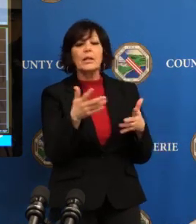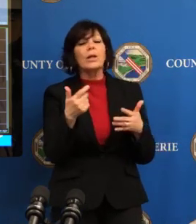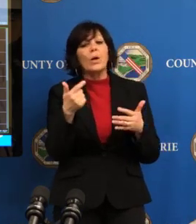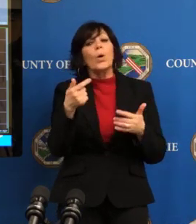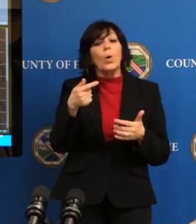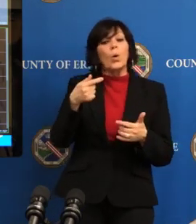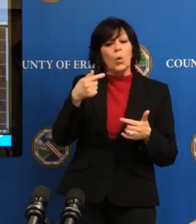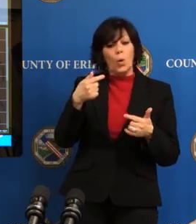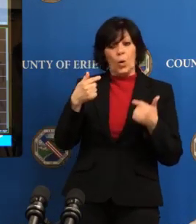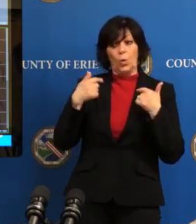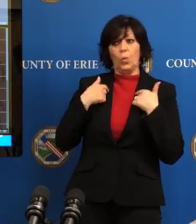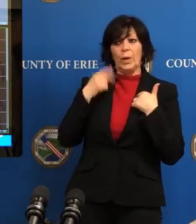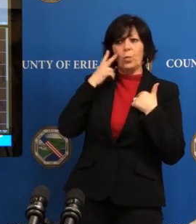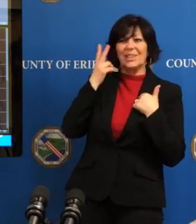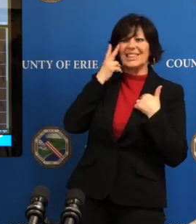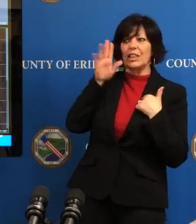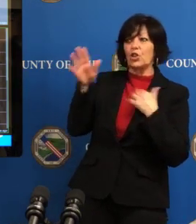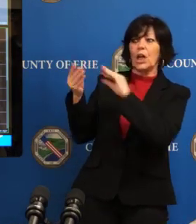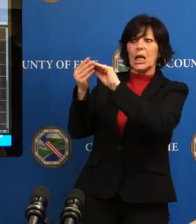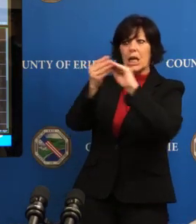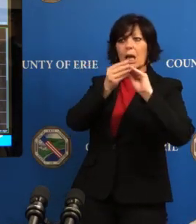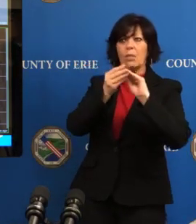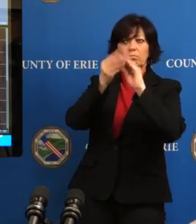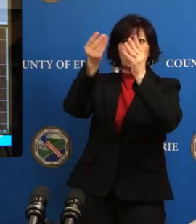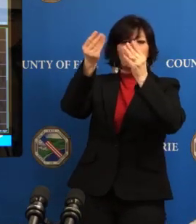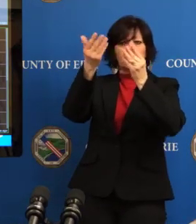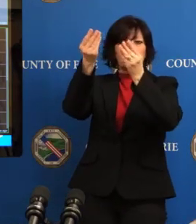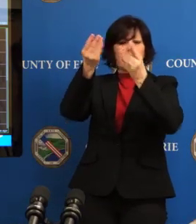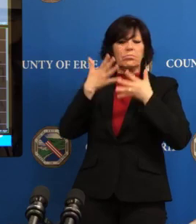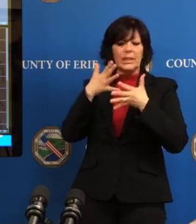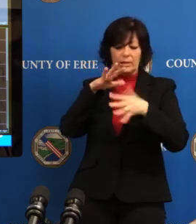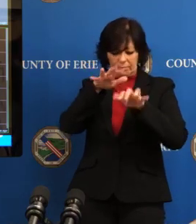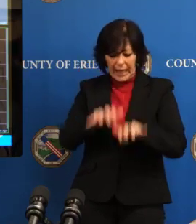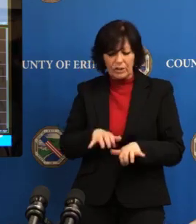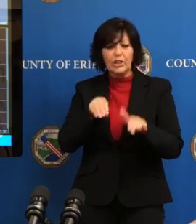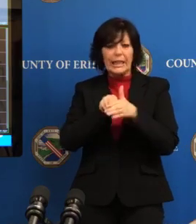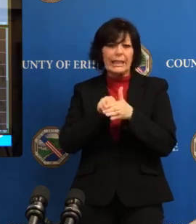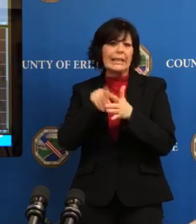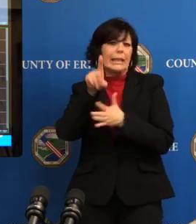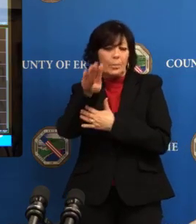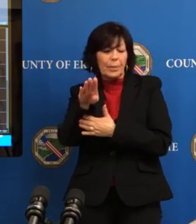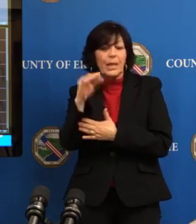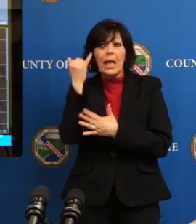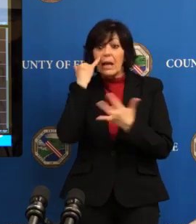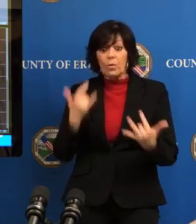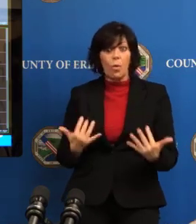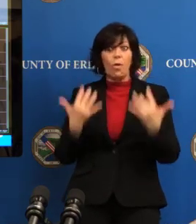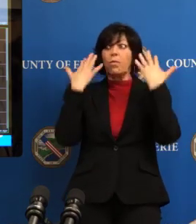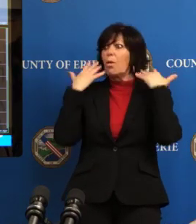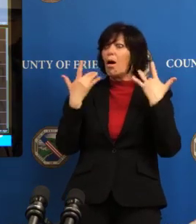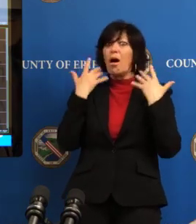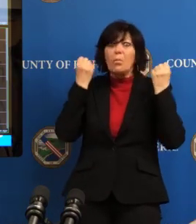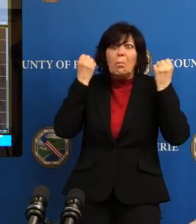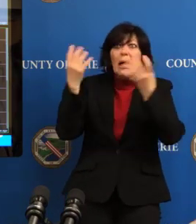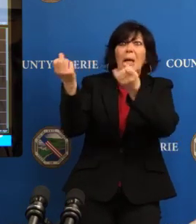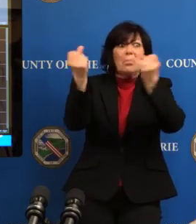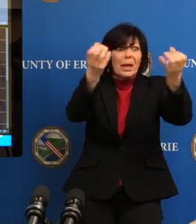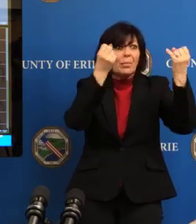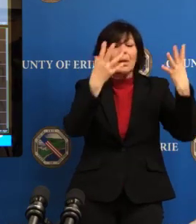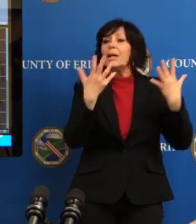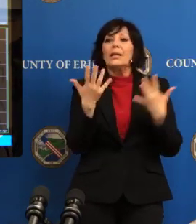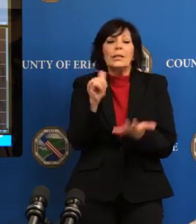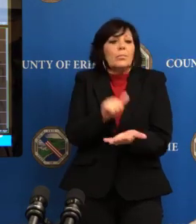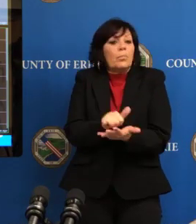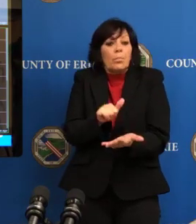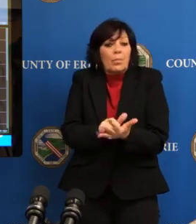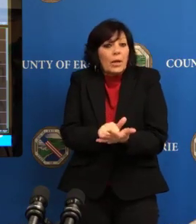we will see those test results. And if we get overwhelmed, if we get several hundred a day. I mean, we're not going to be